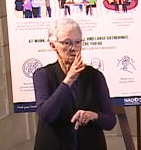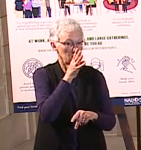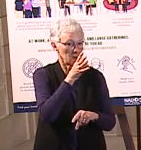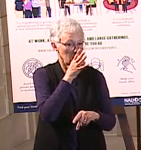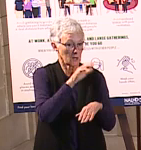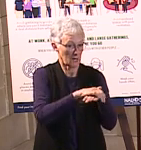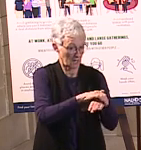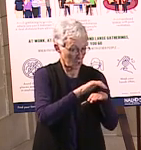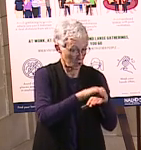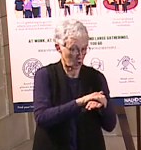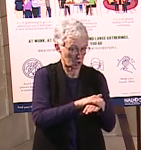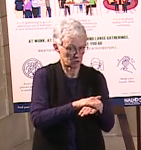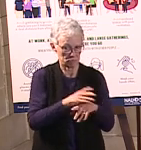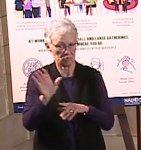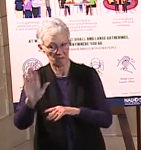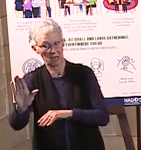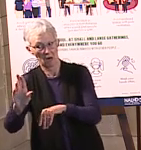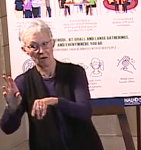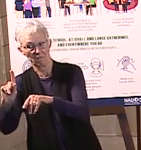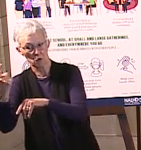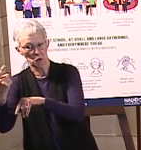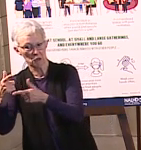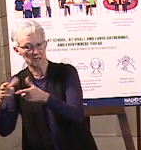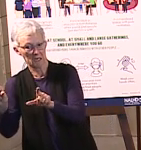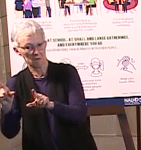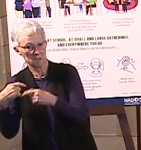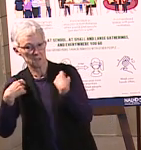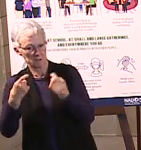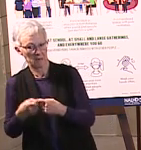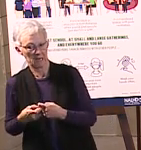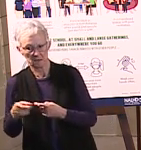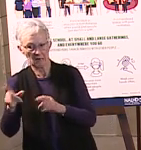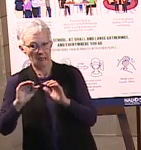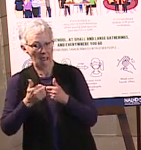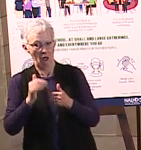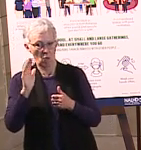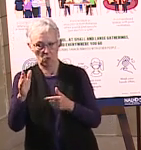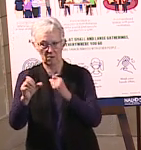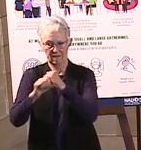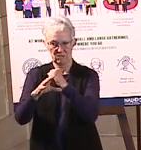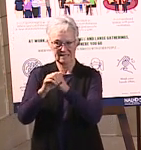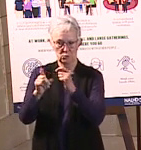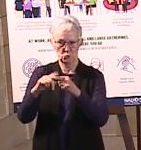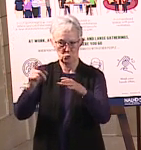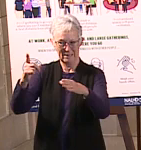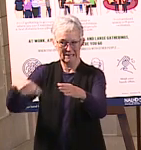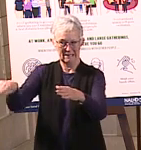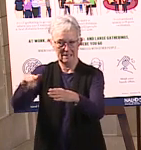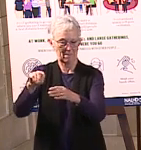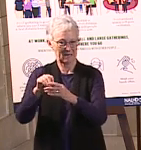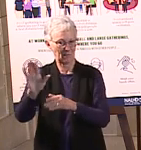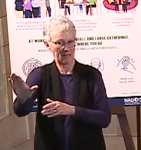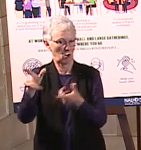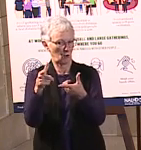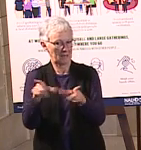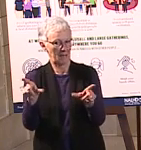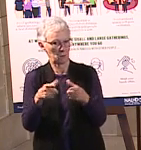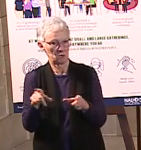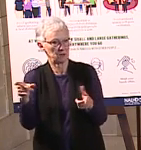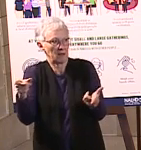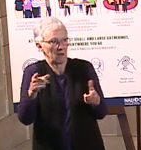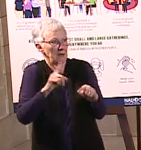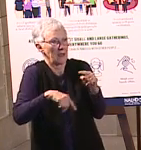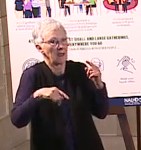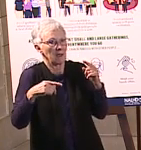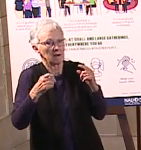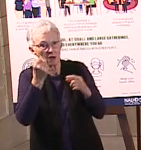community with regard to vaccines. And while I don't have specific plans I can tell you about right now, you can just kind of look back to what we